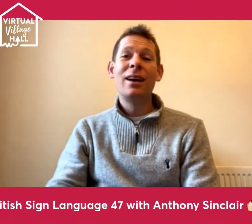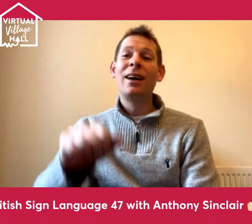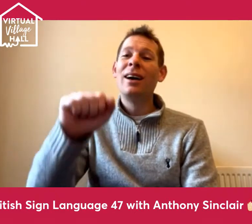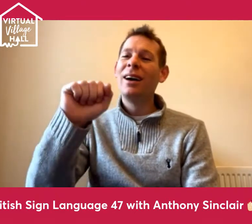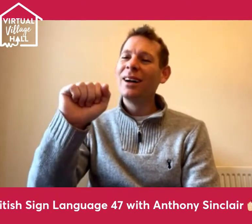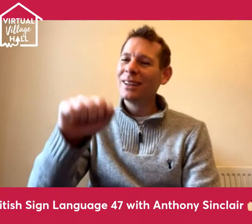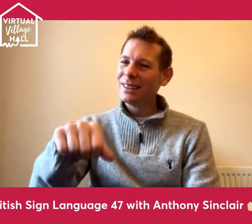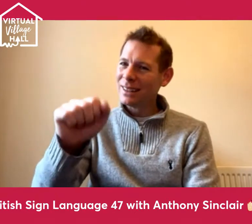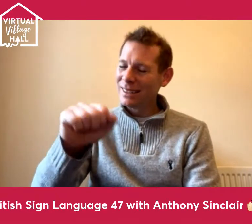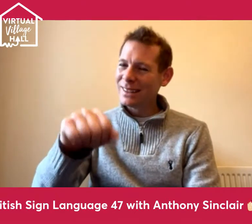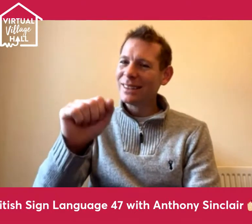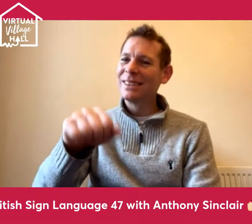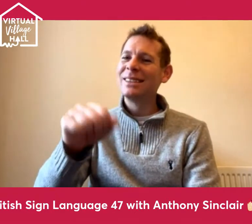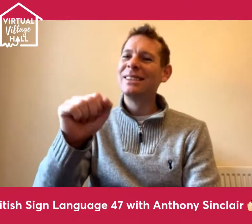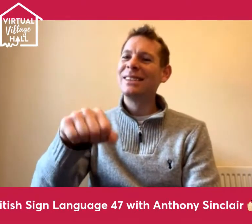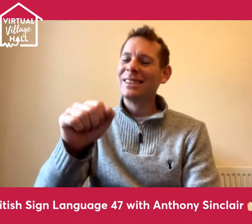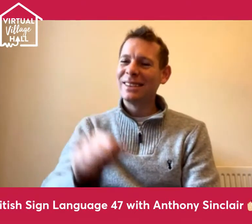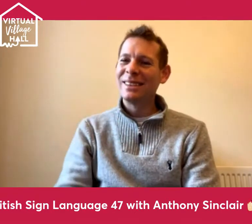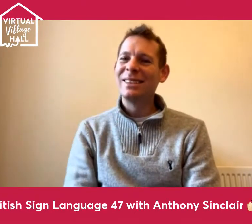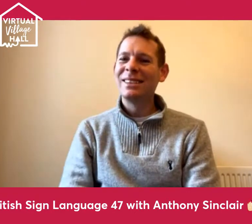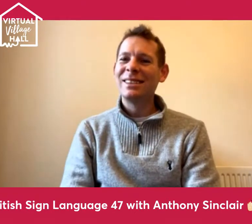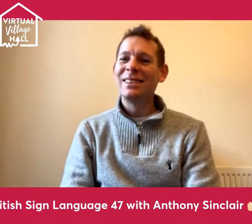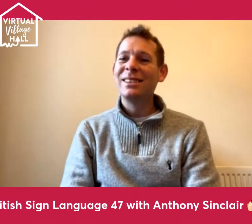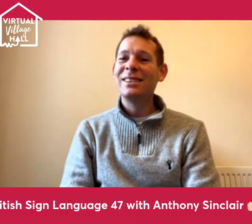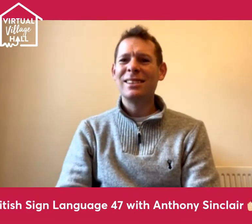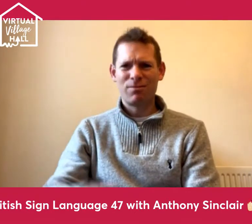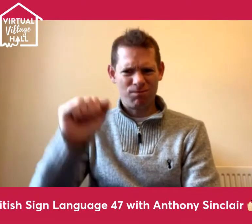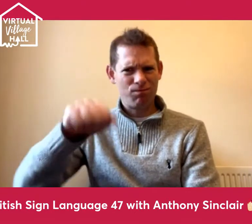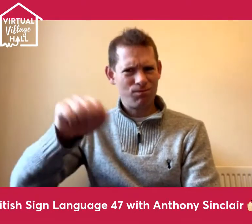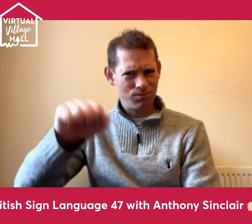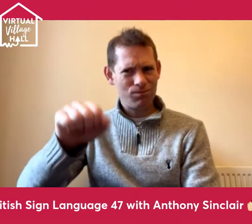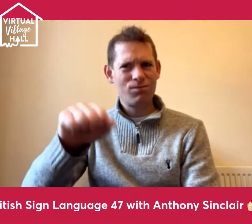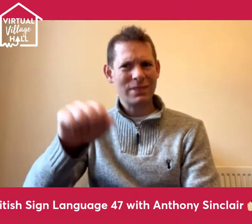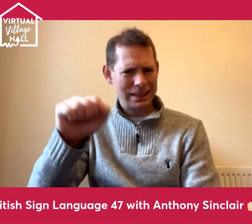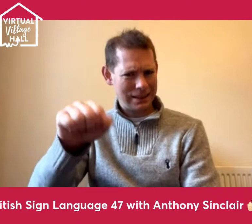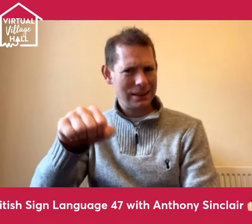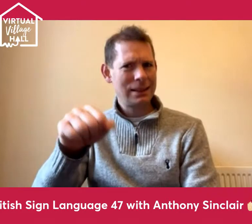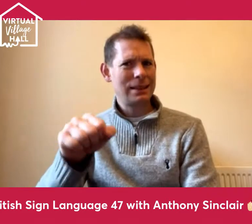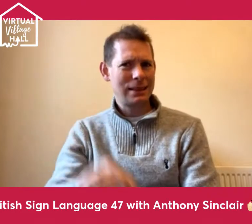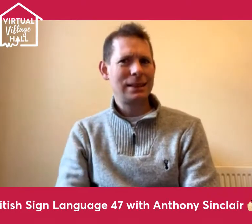Yes. Yes. That's a definite yes. Definitely yes.